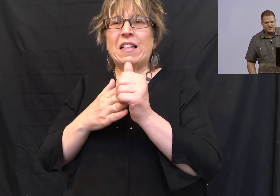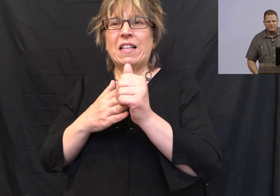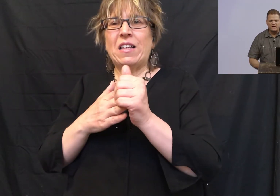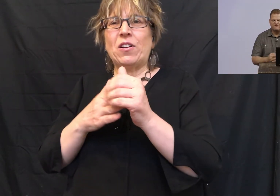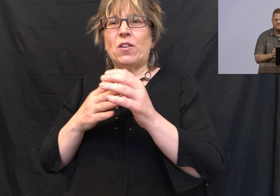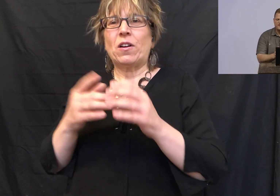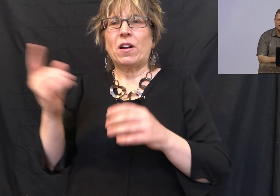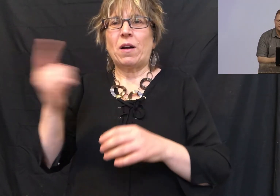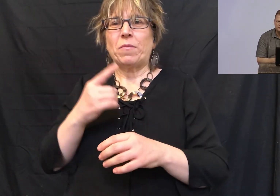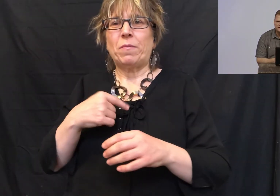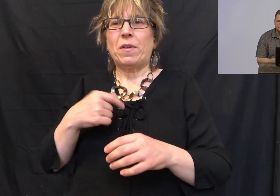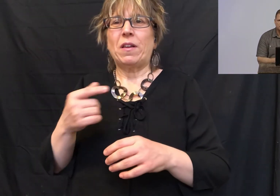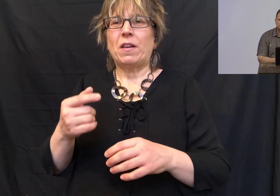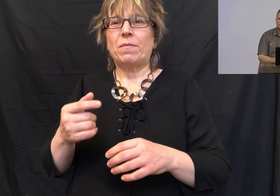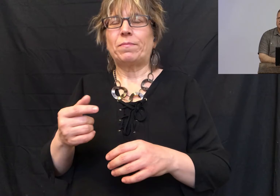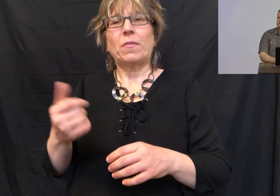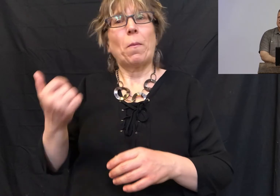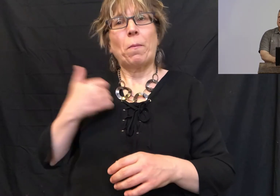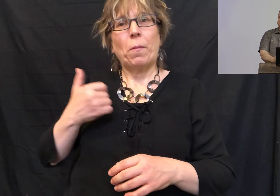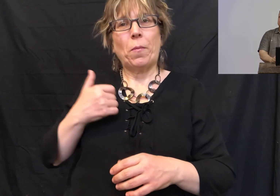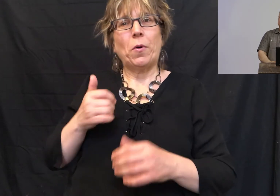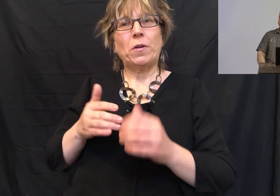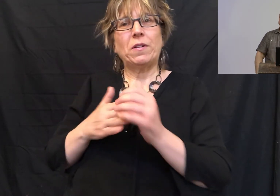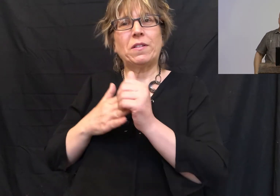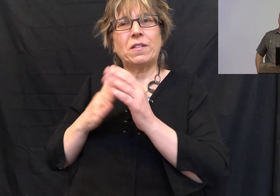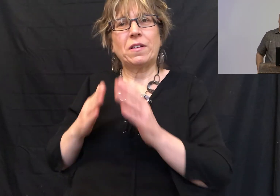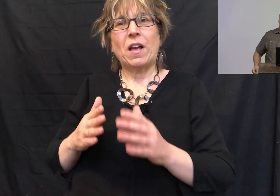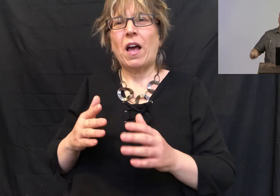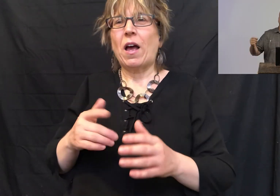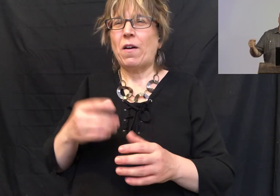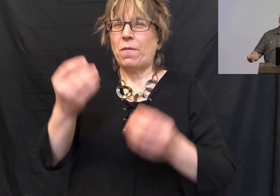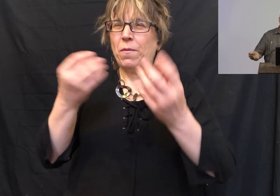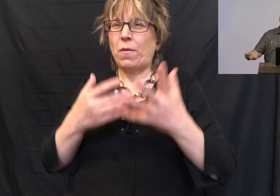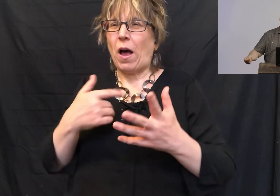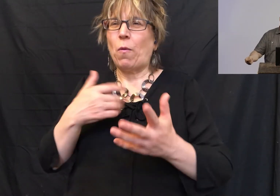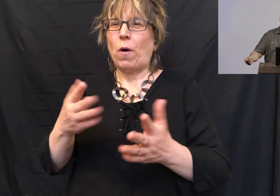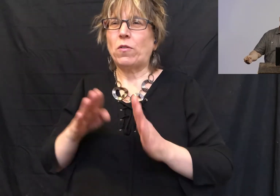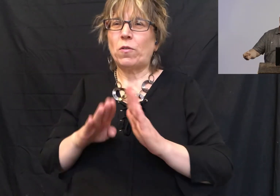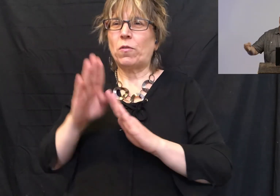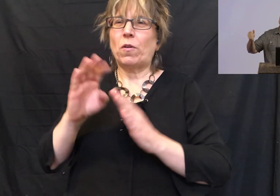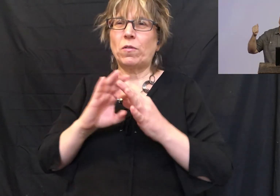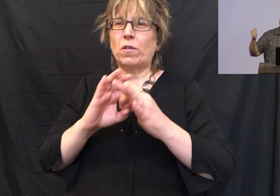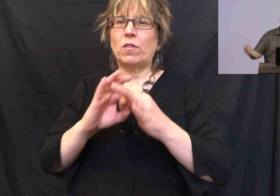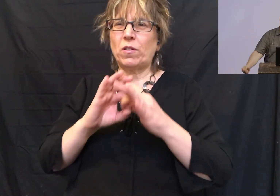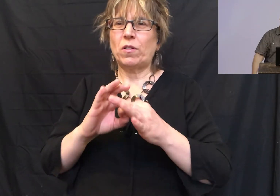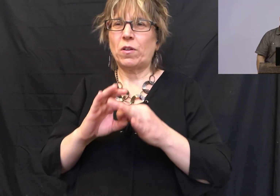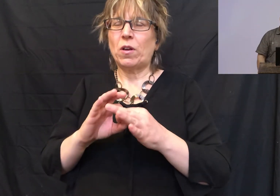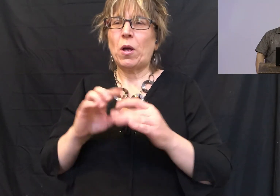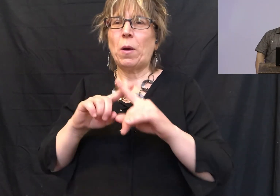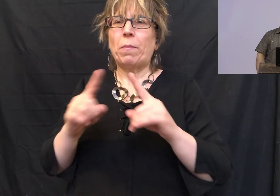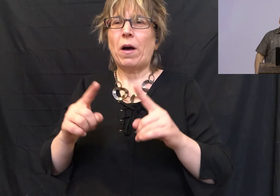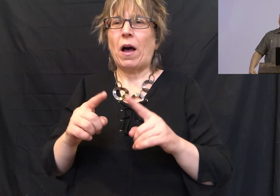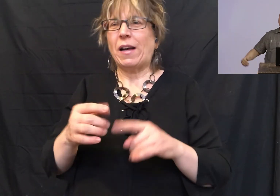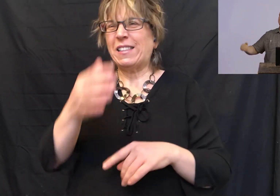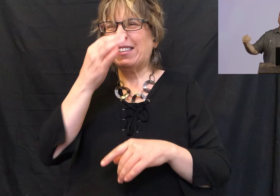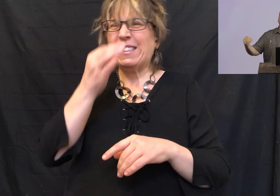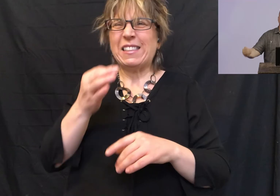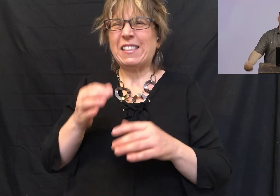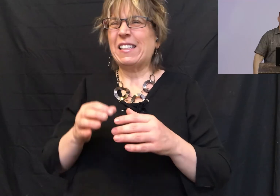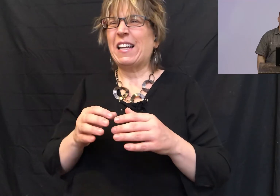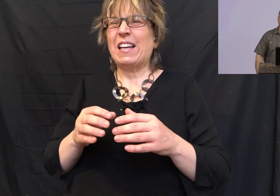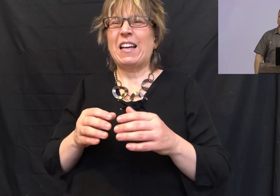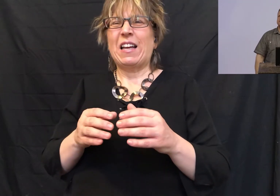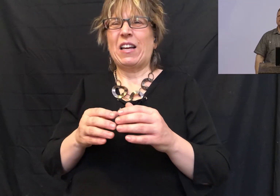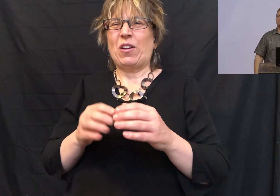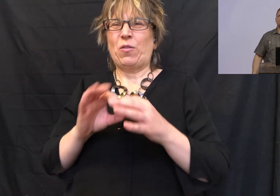and just says, "Man, I feel like I've failed as a leader." He said to me, "I want to grow as a relational leader." He says, "I stink as a relational leader. I want to be a